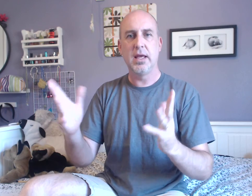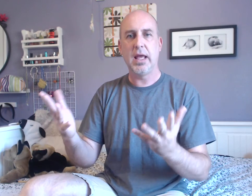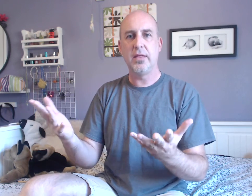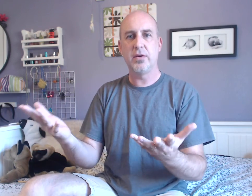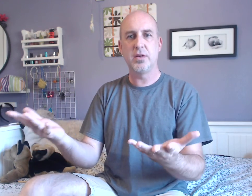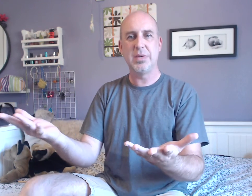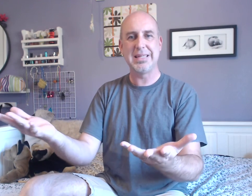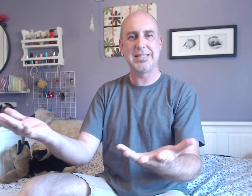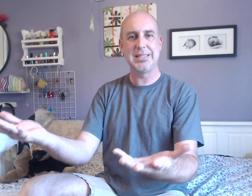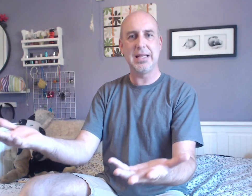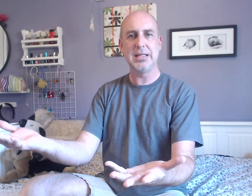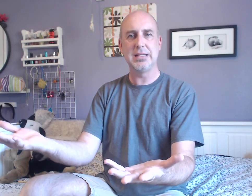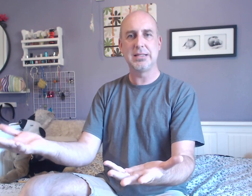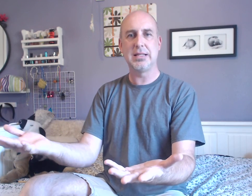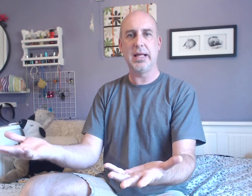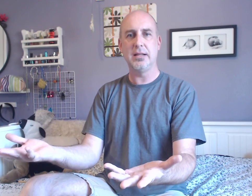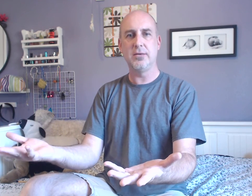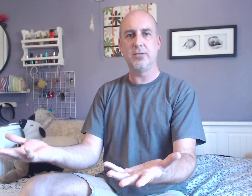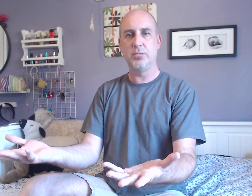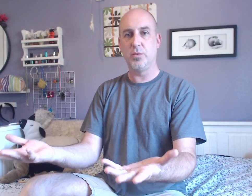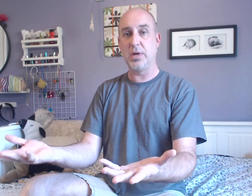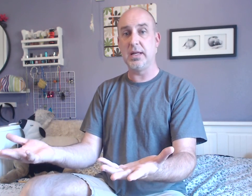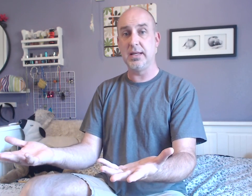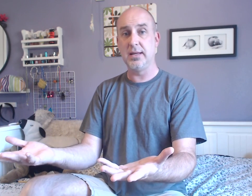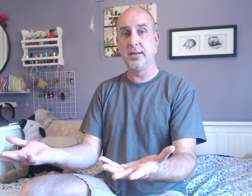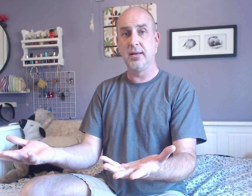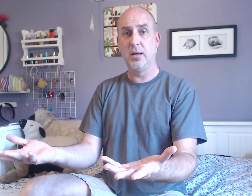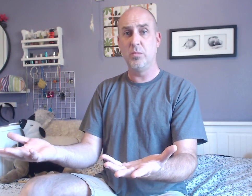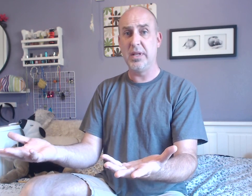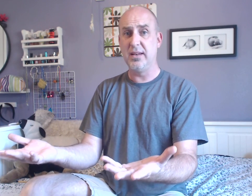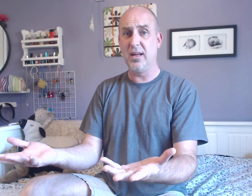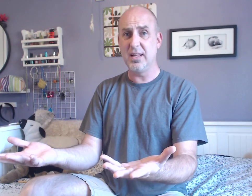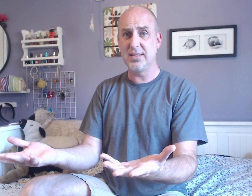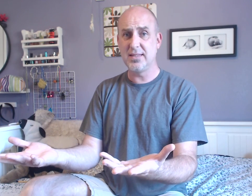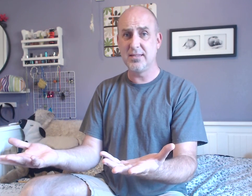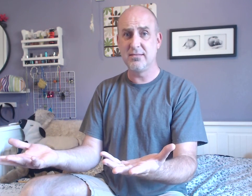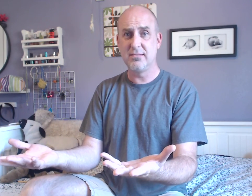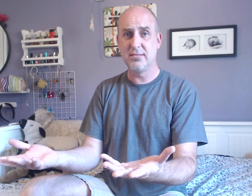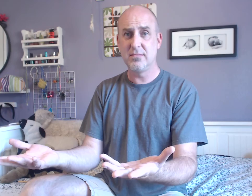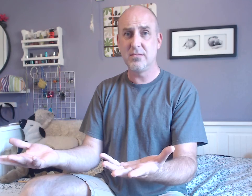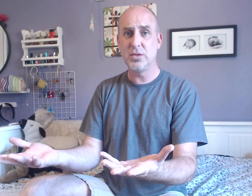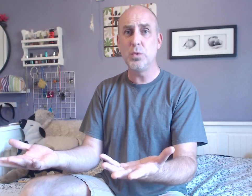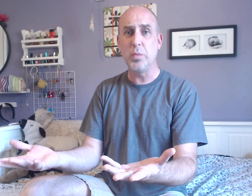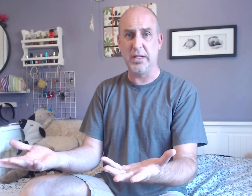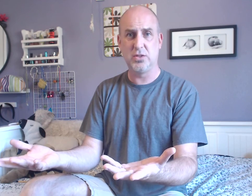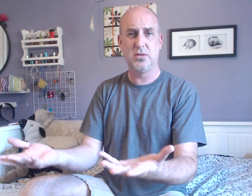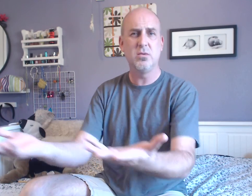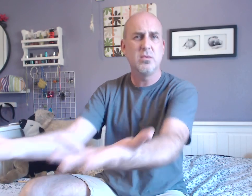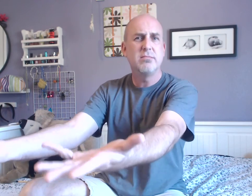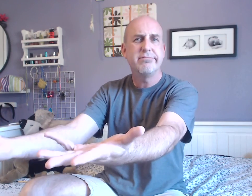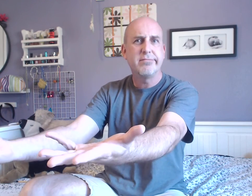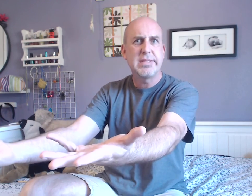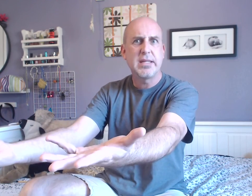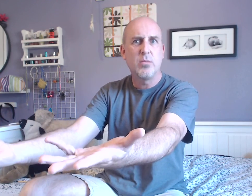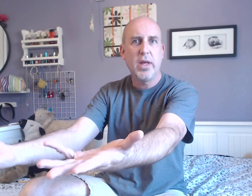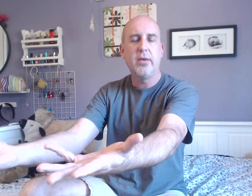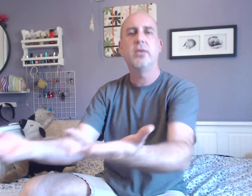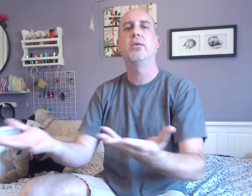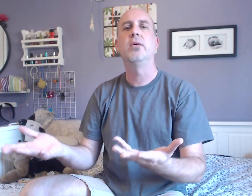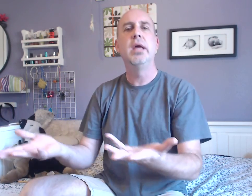And they're going to be extended slightly from your body, but not too much. Don't stick them way out here.